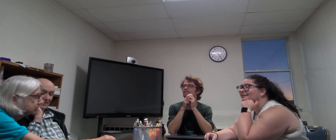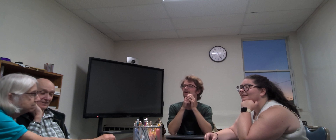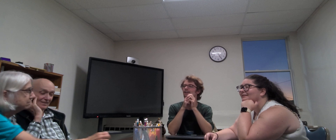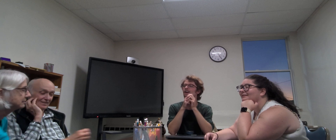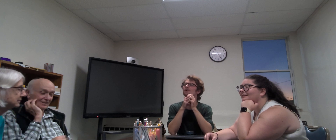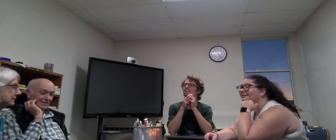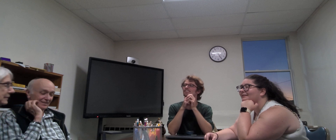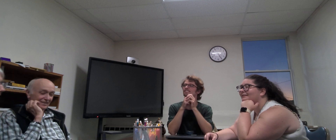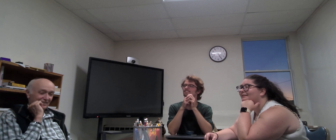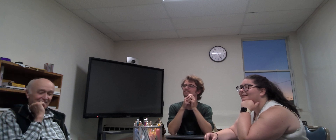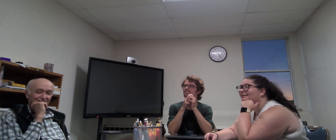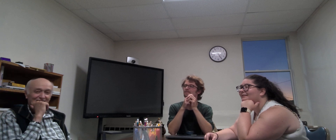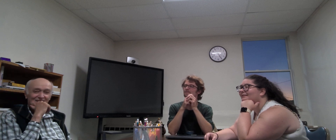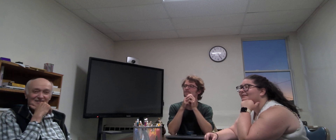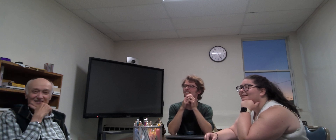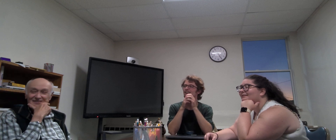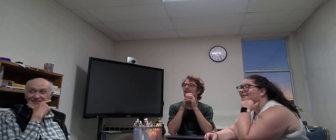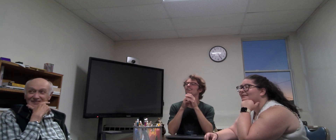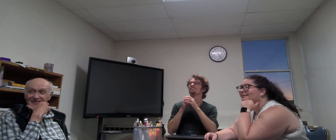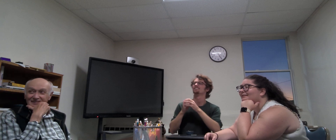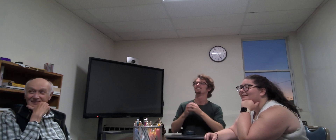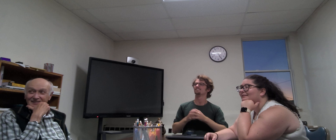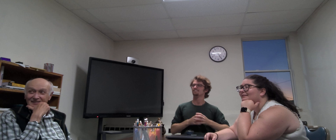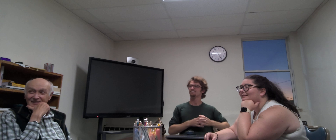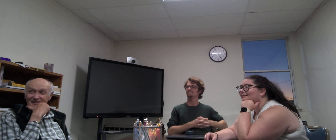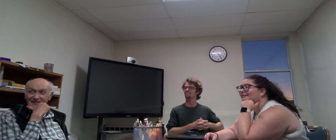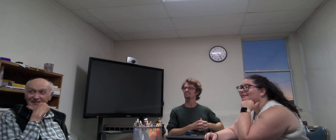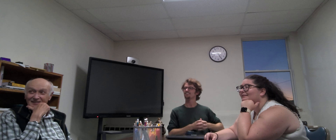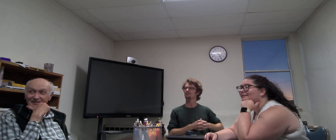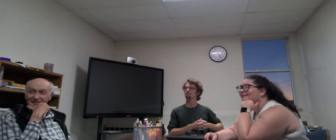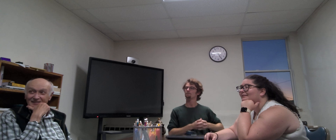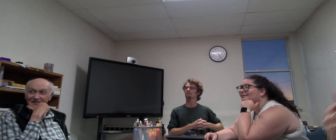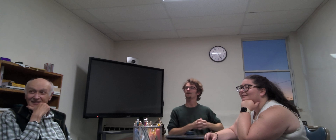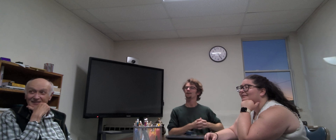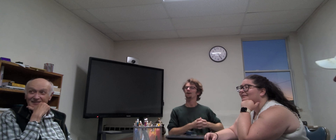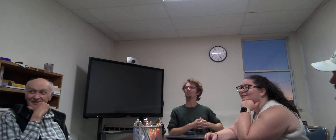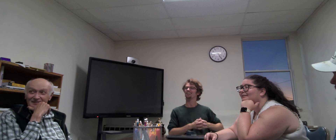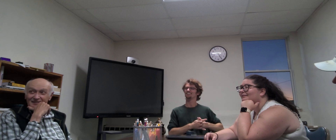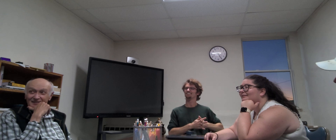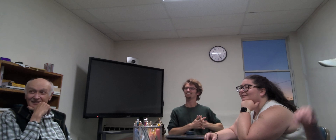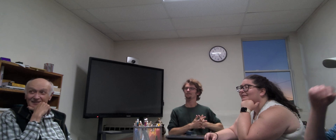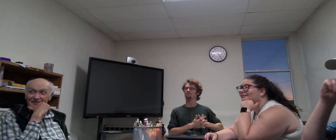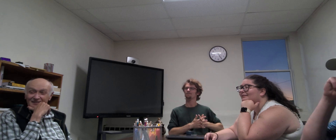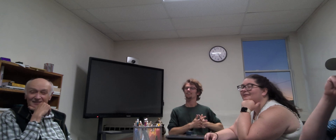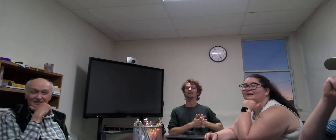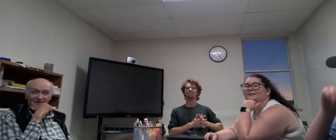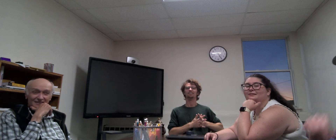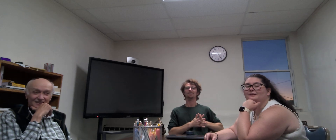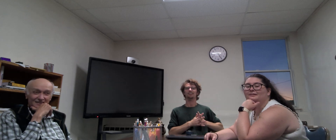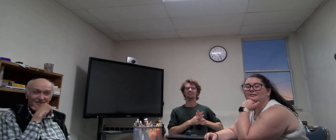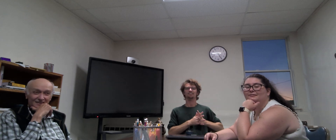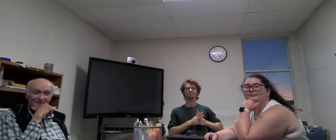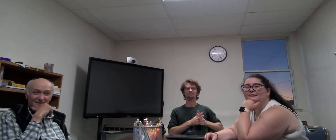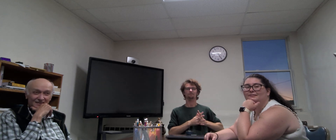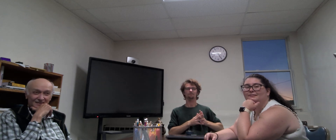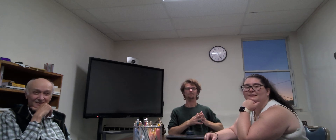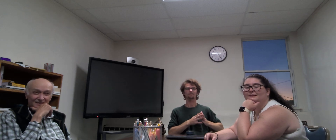So I spelled out my foot hurts. But it seemed like there must have been a much better way to say it. Okay. My Yeah. foot. You just point